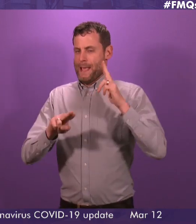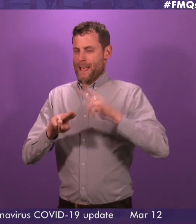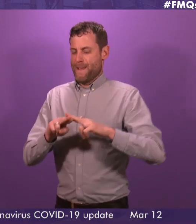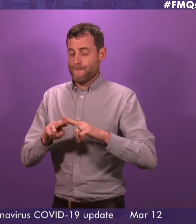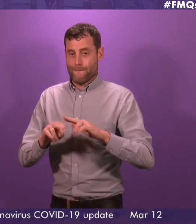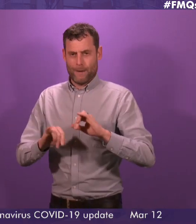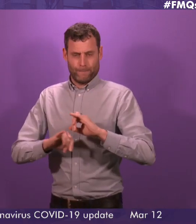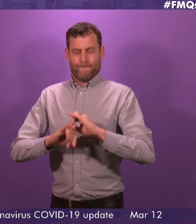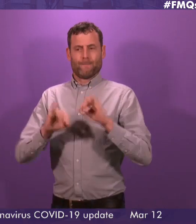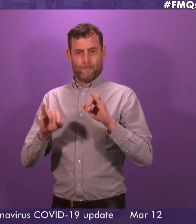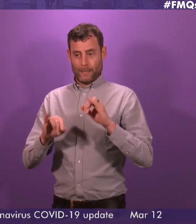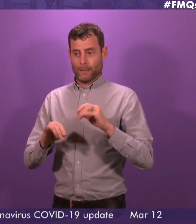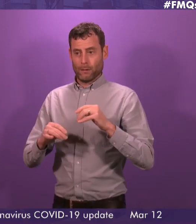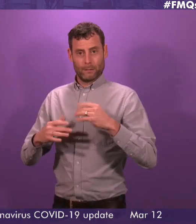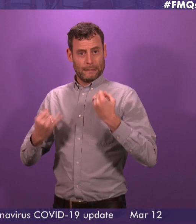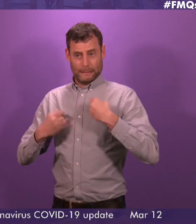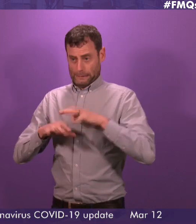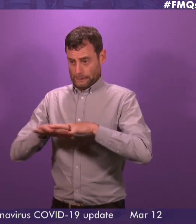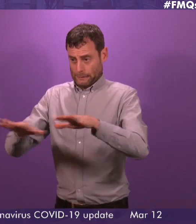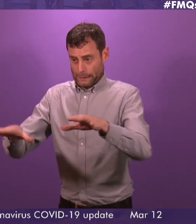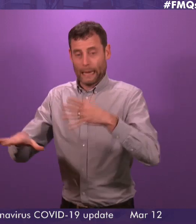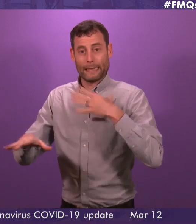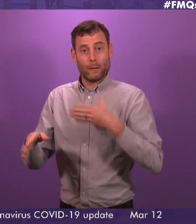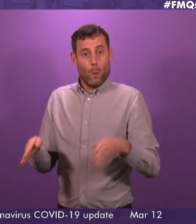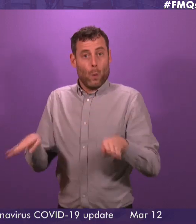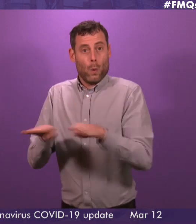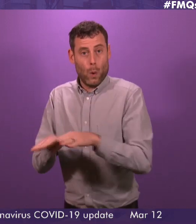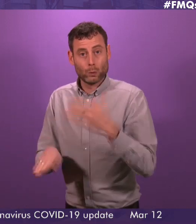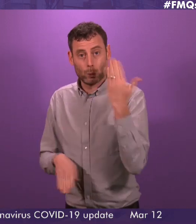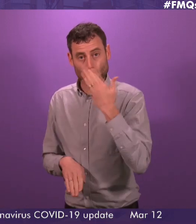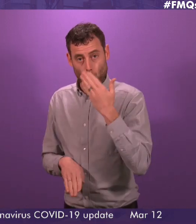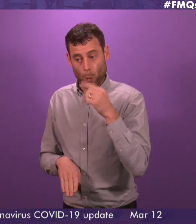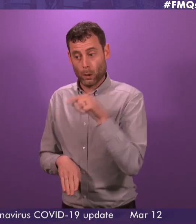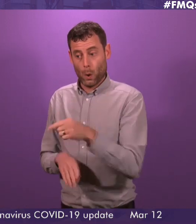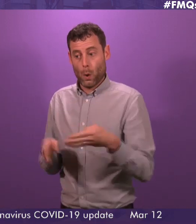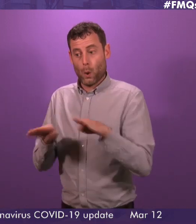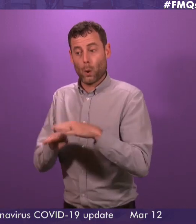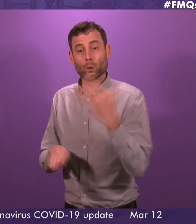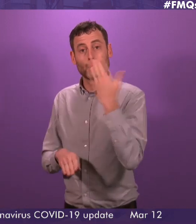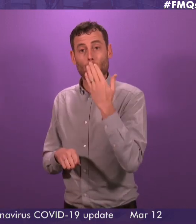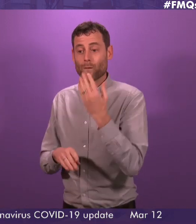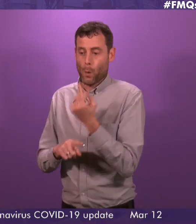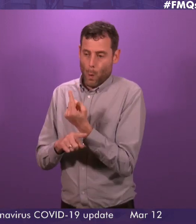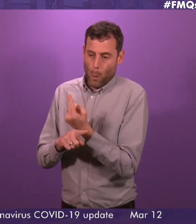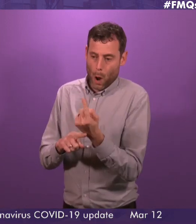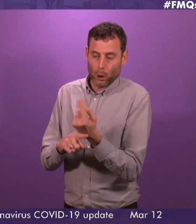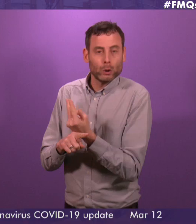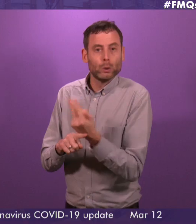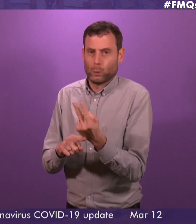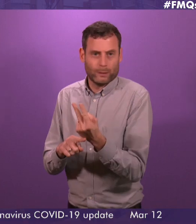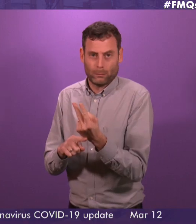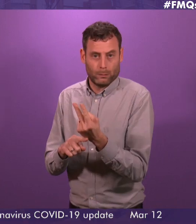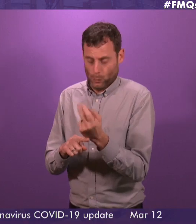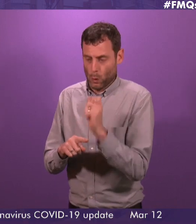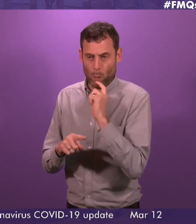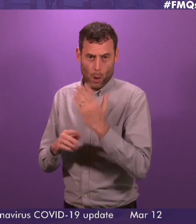are requiring school closures, it will not be for 1 or 2 weeks. It will be for a number of weeks that will